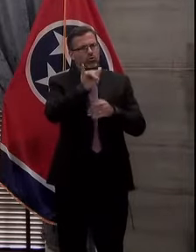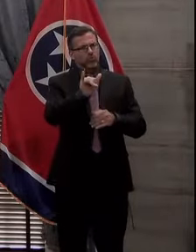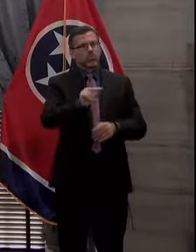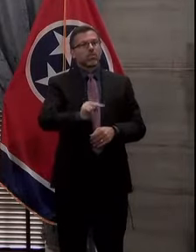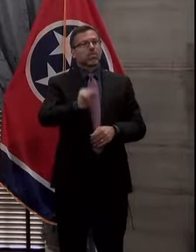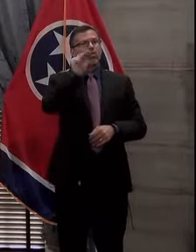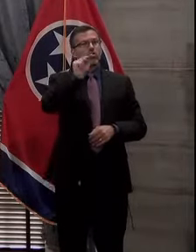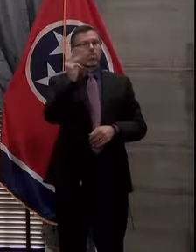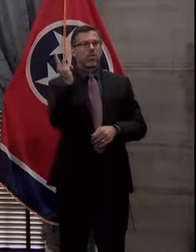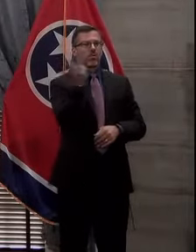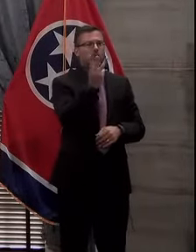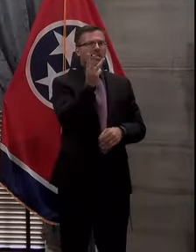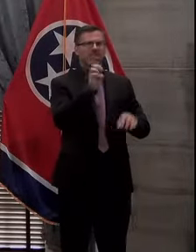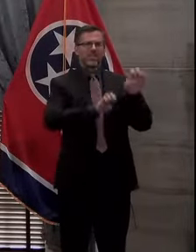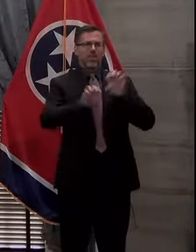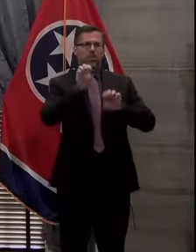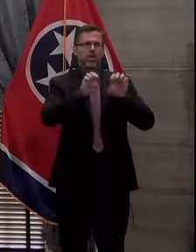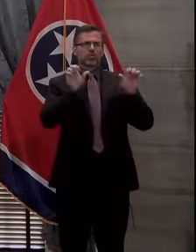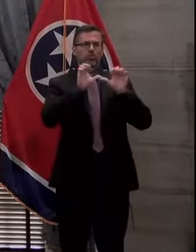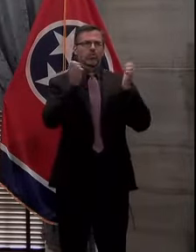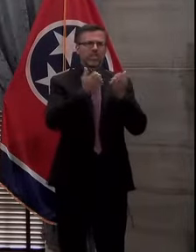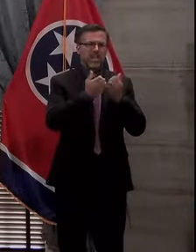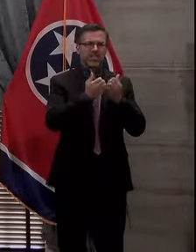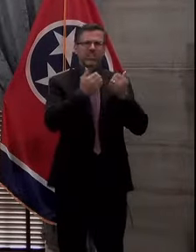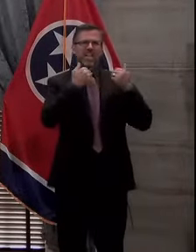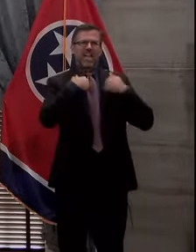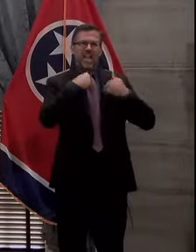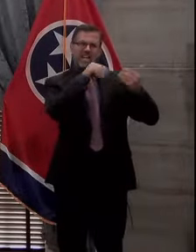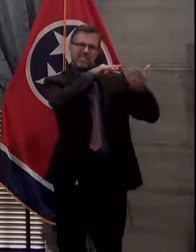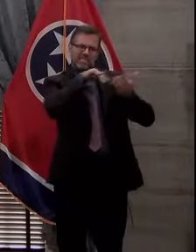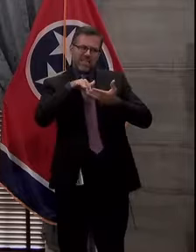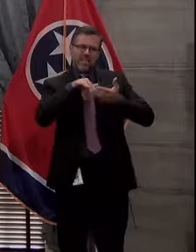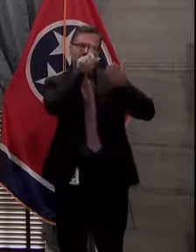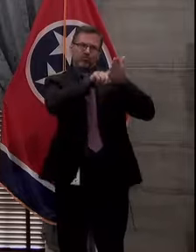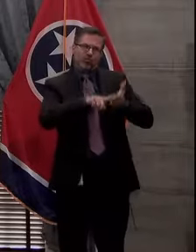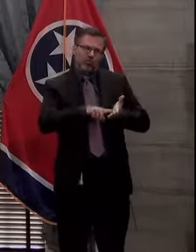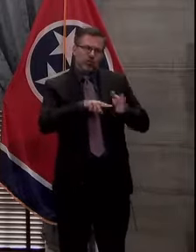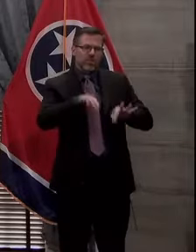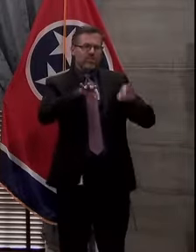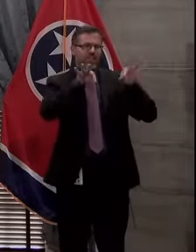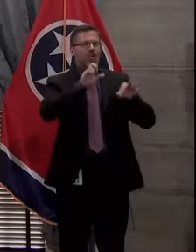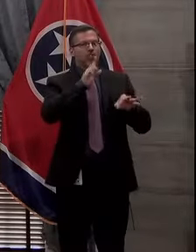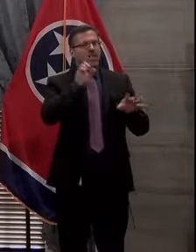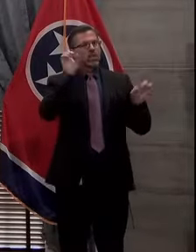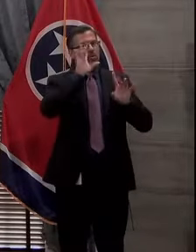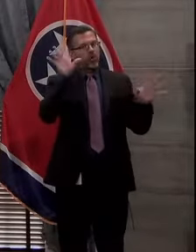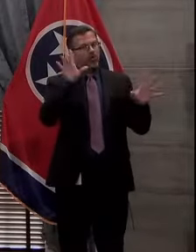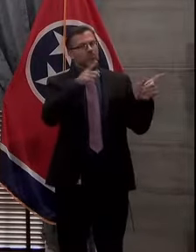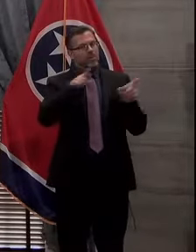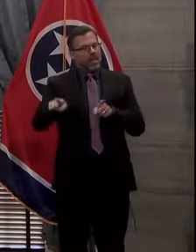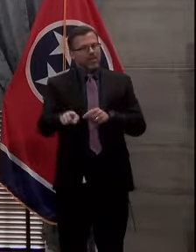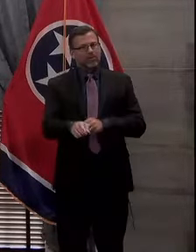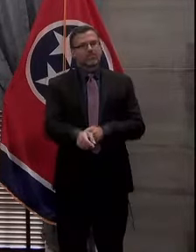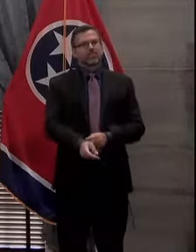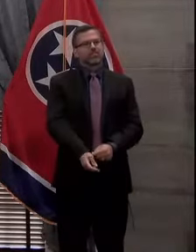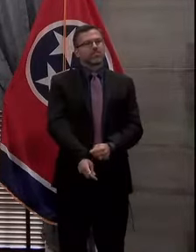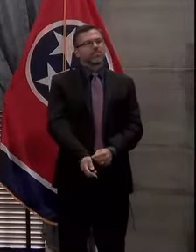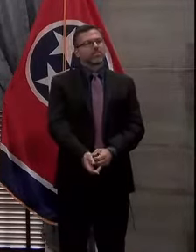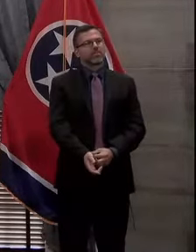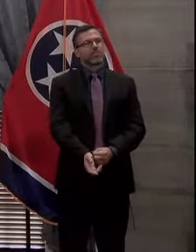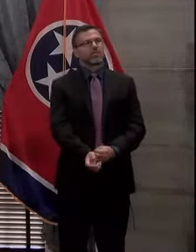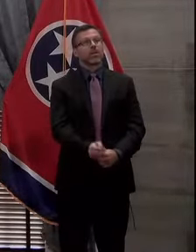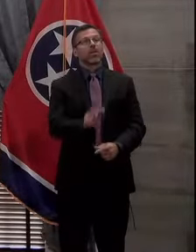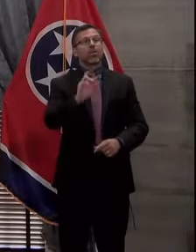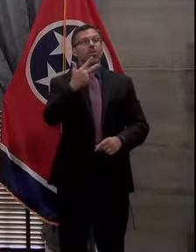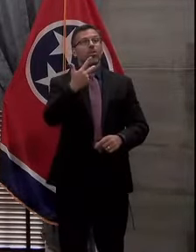Northwest Evaluation Association uncovered some very concerning trends with our kids. In the summer after third